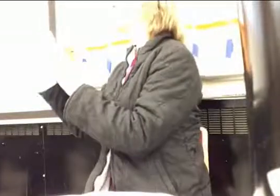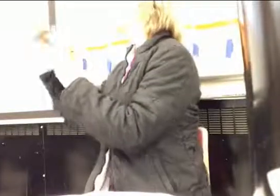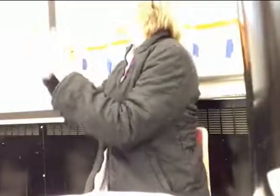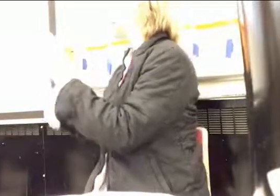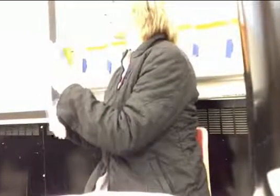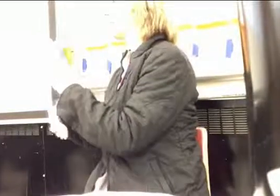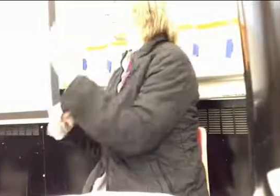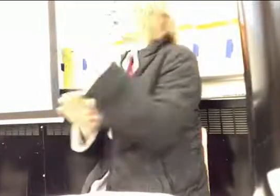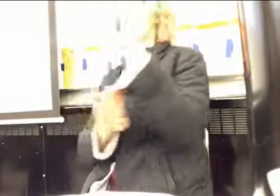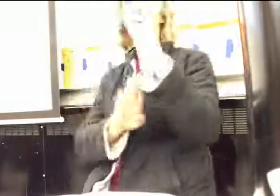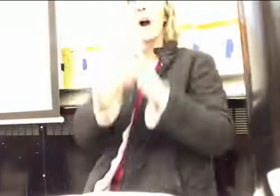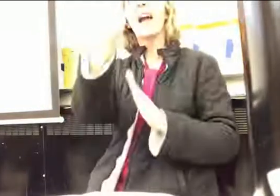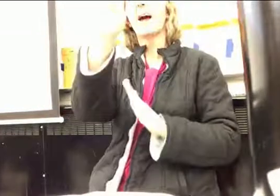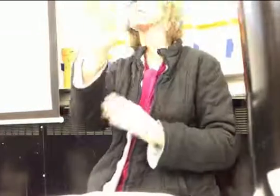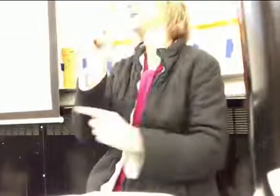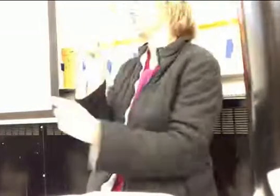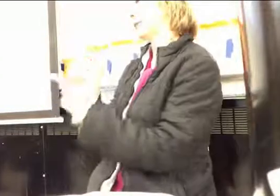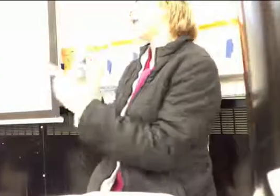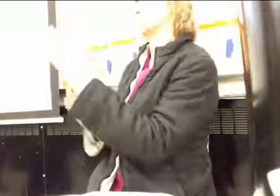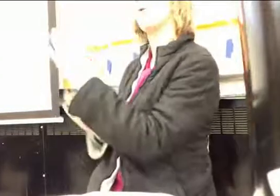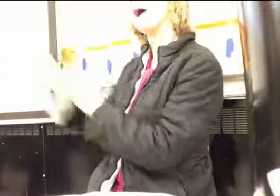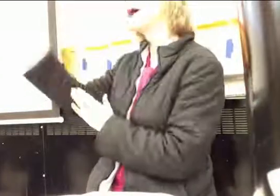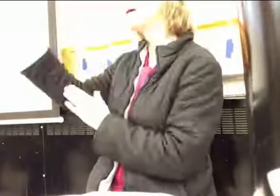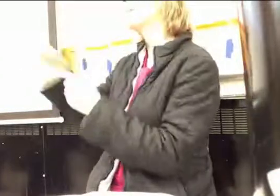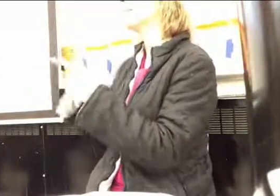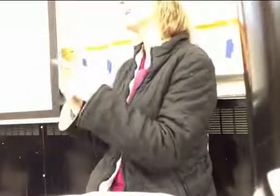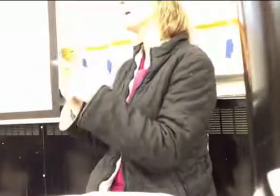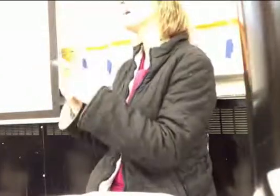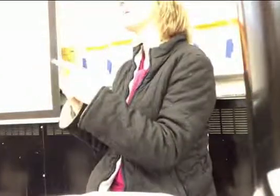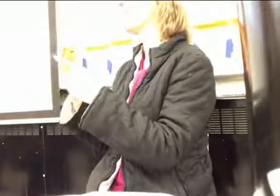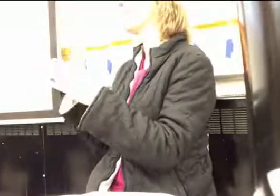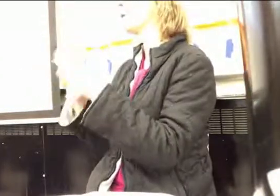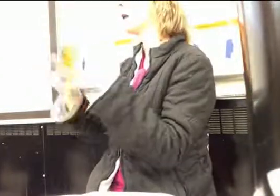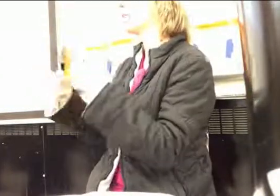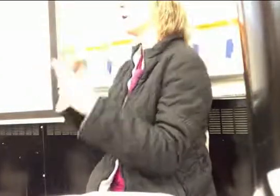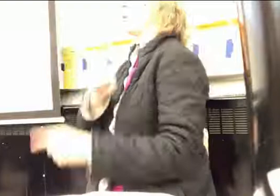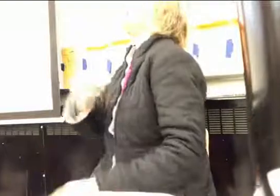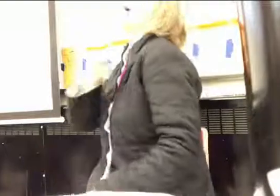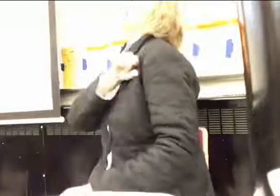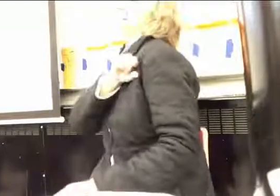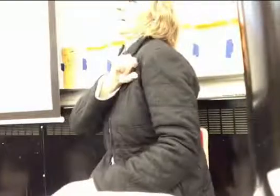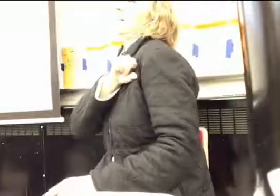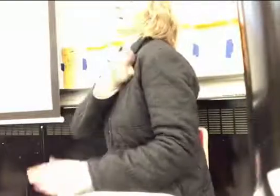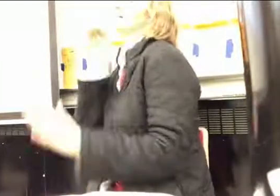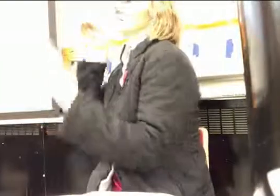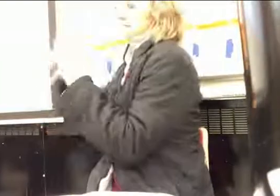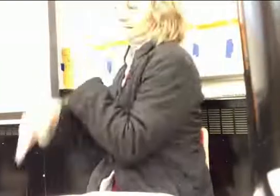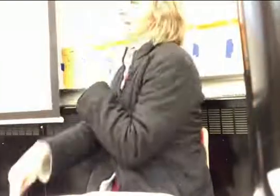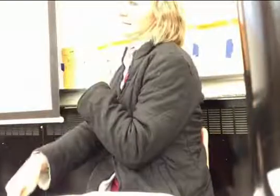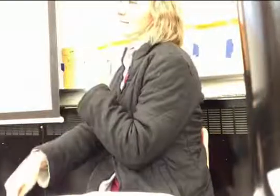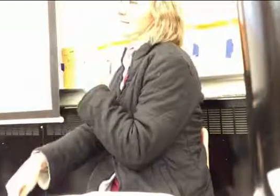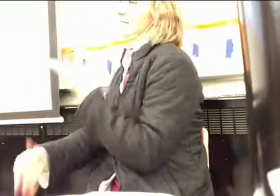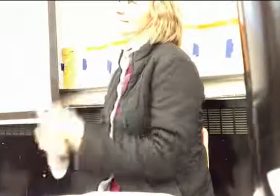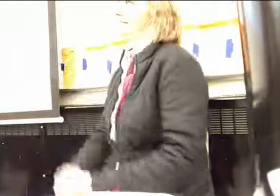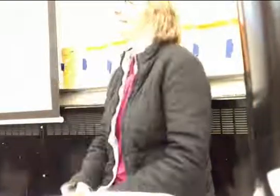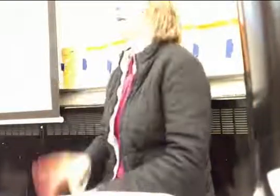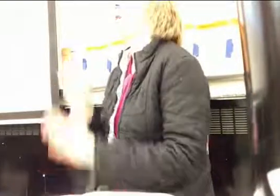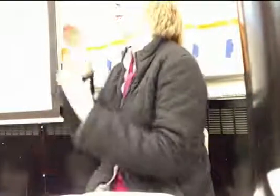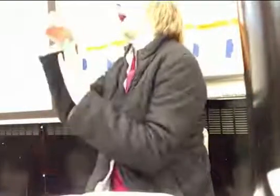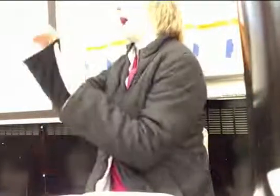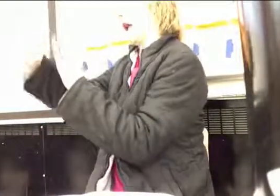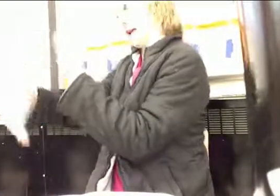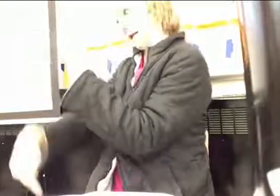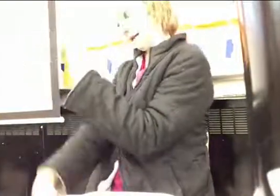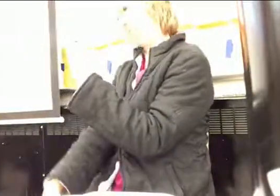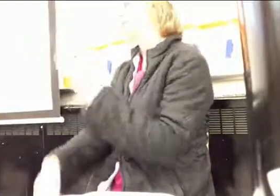line? It goes way up. Goes way up. And then what about the quality, though? Goes way